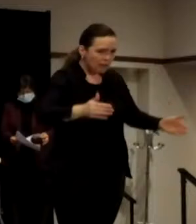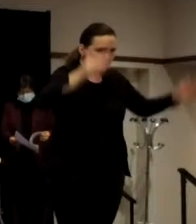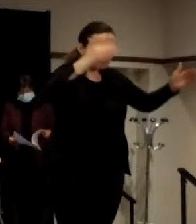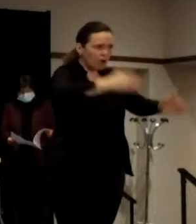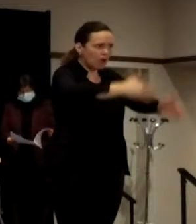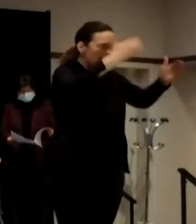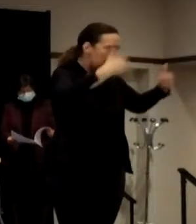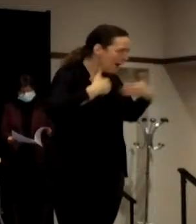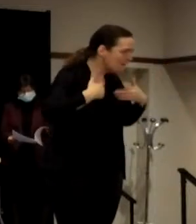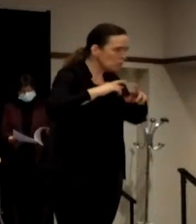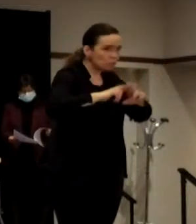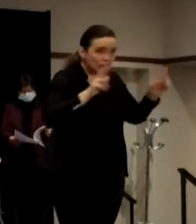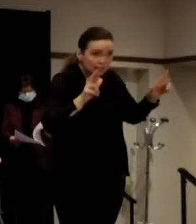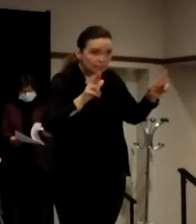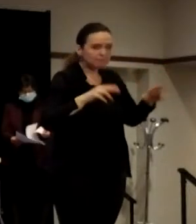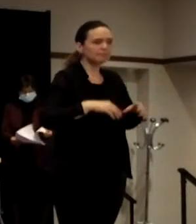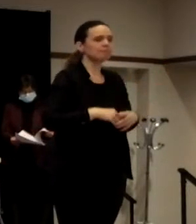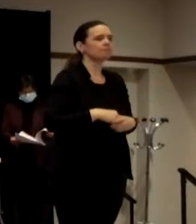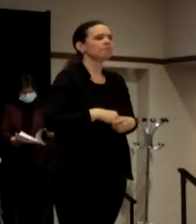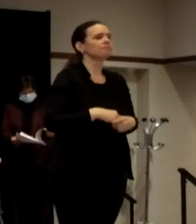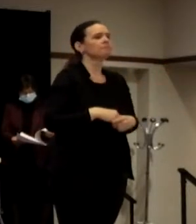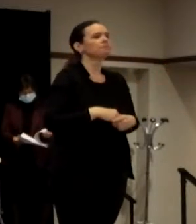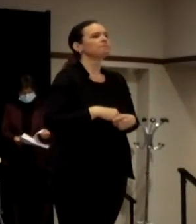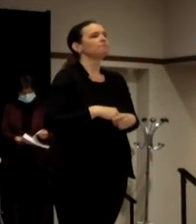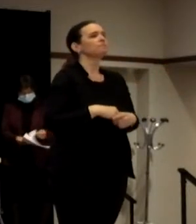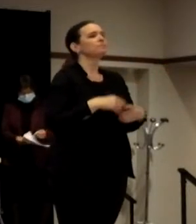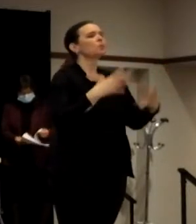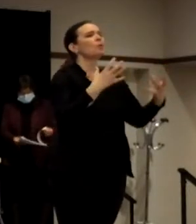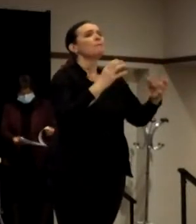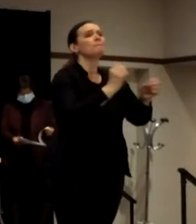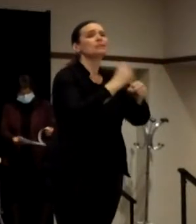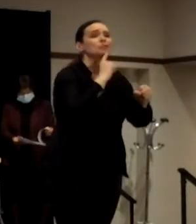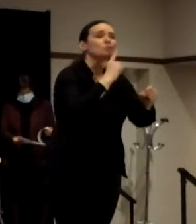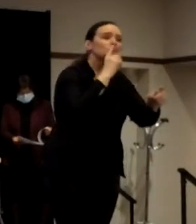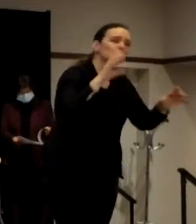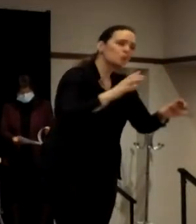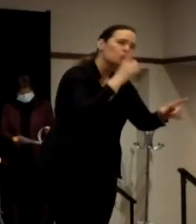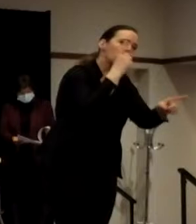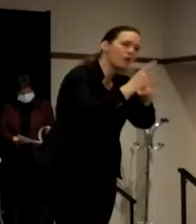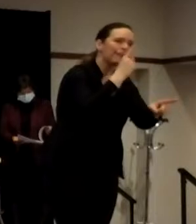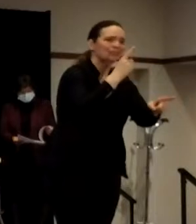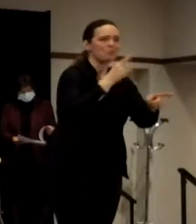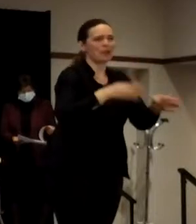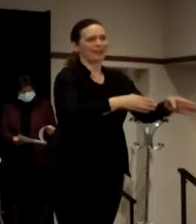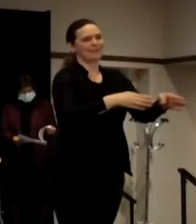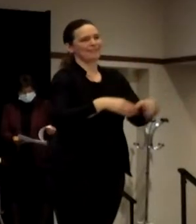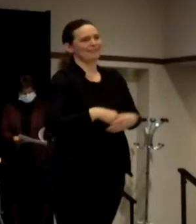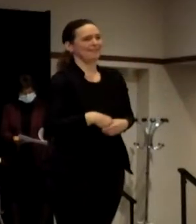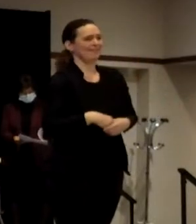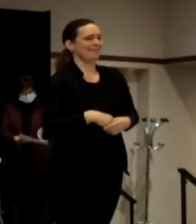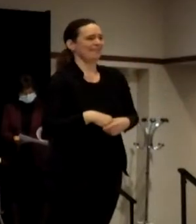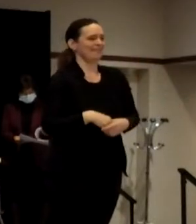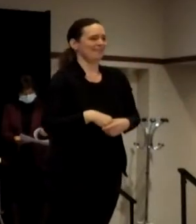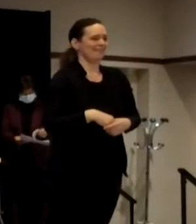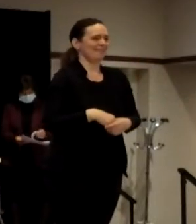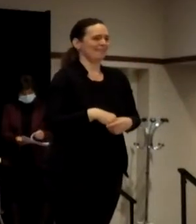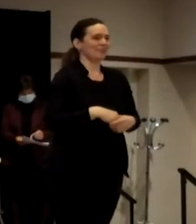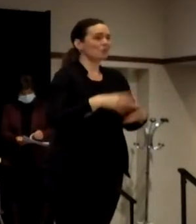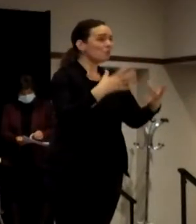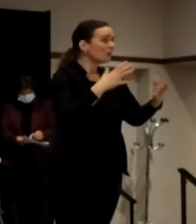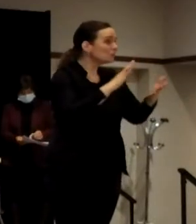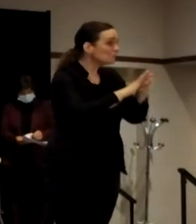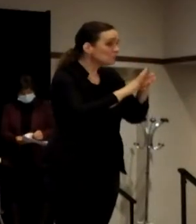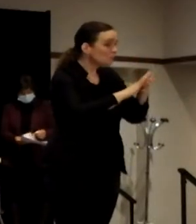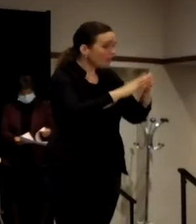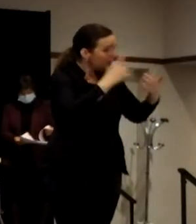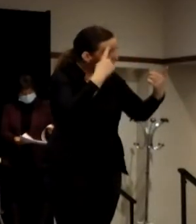want to do this right. And so by doing it right, you need to work through the stakeholders, address every concern you can.